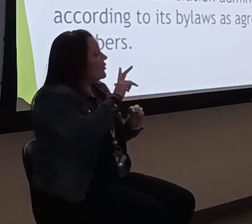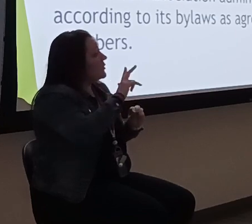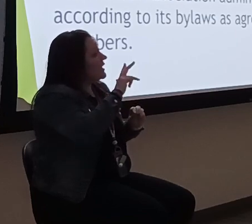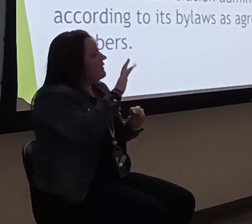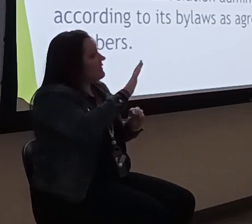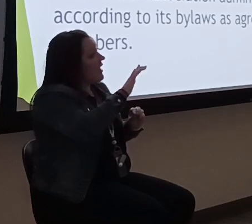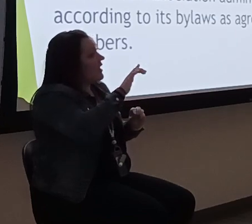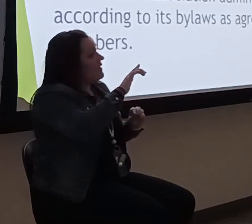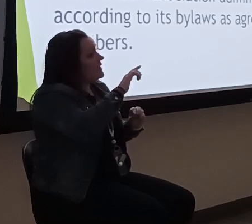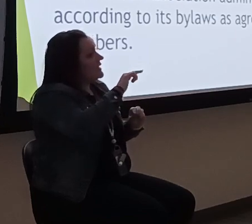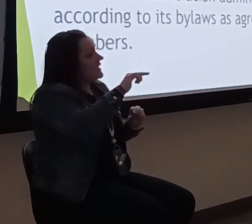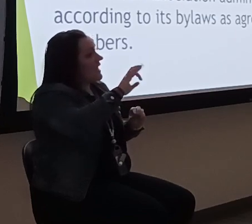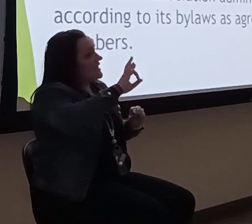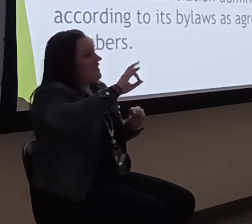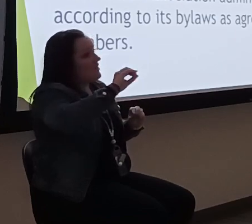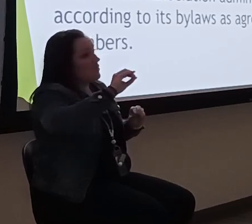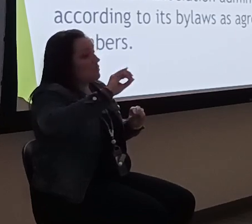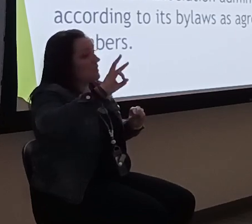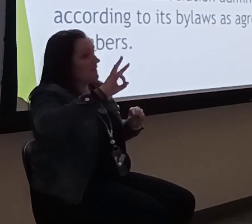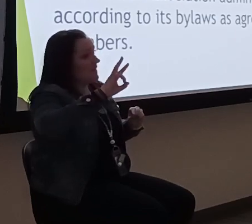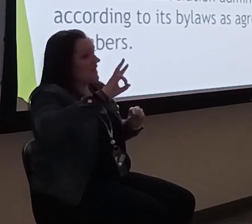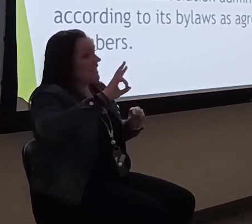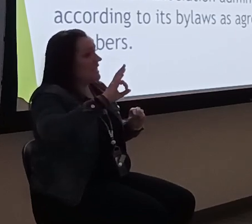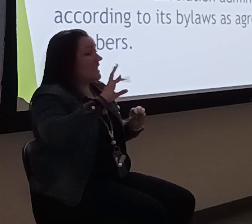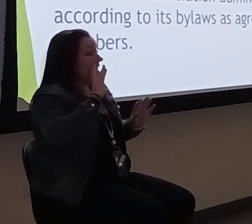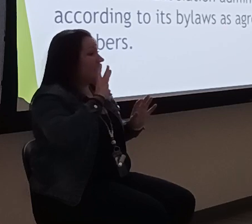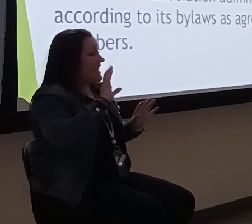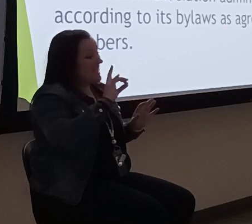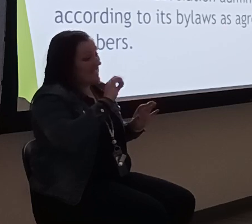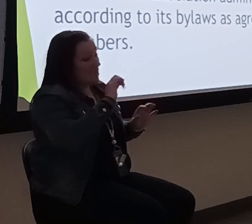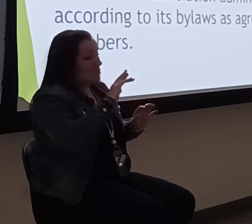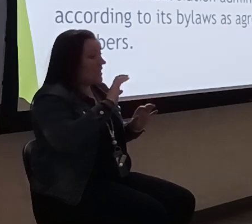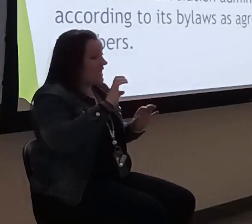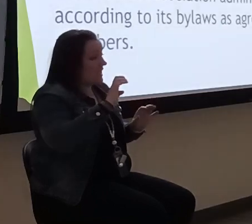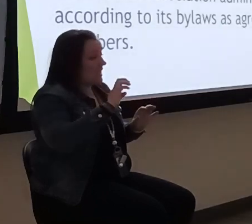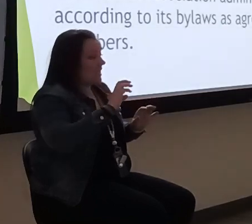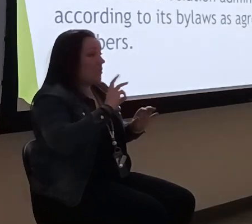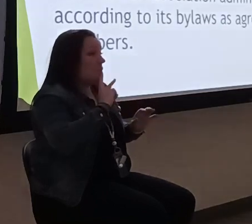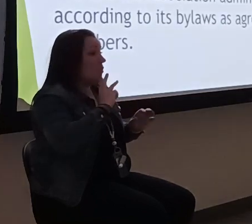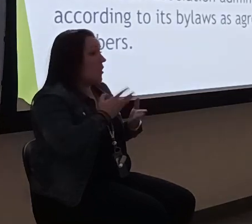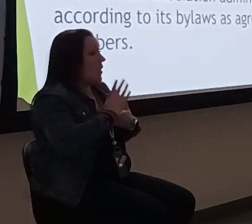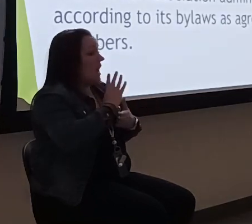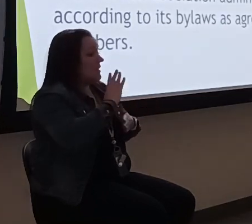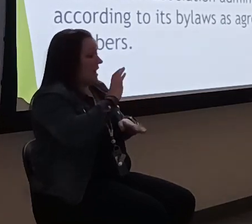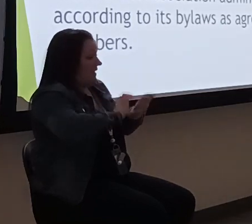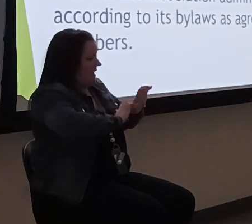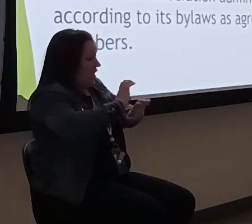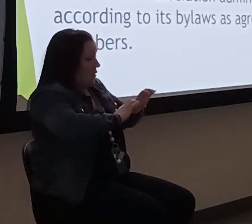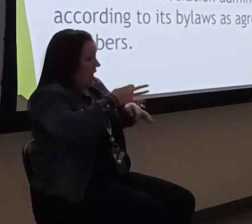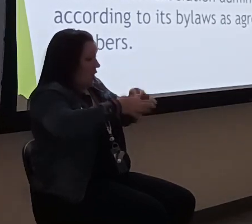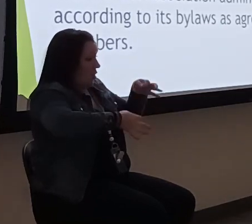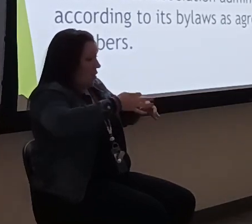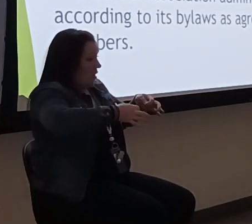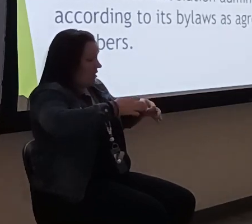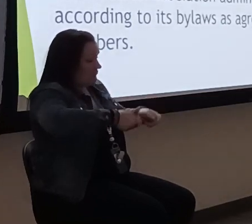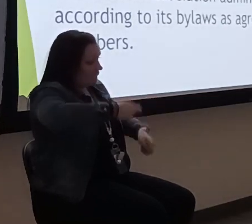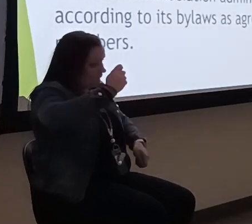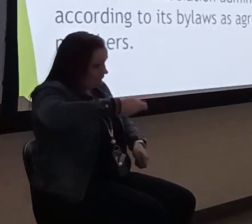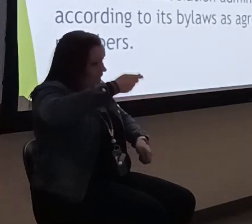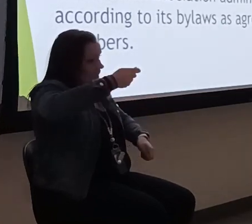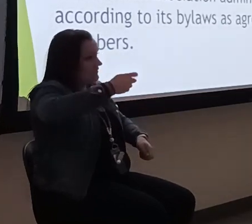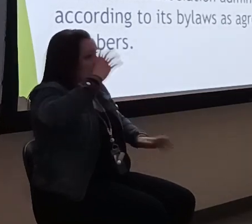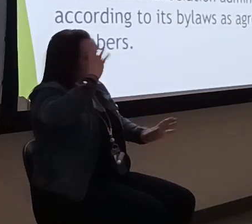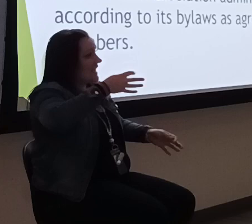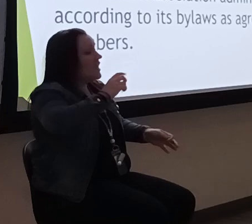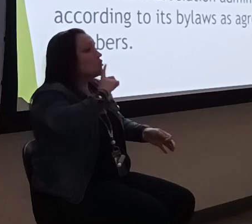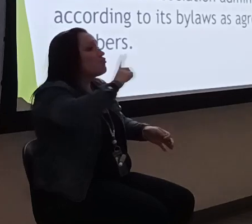35-7007, which is a decreed water right, meaning it's been evaluated by the courts and it's real property. It's